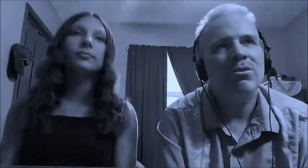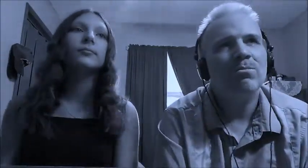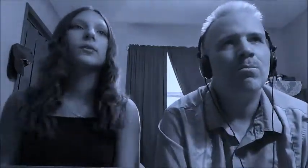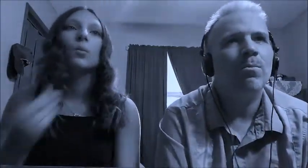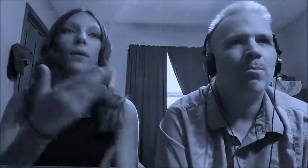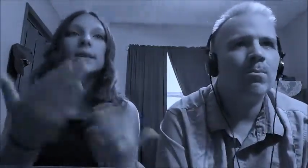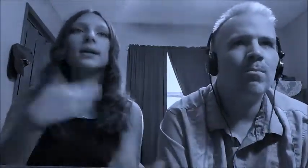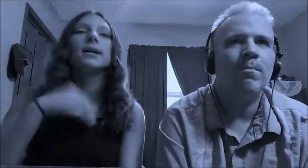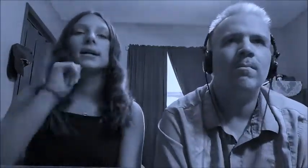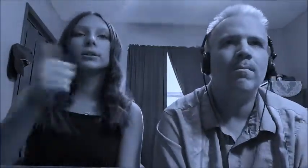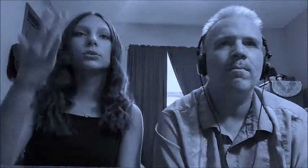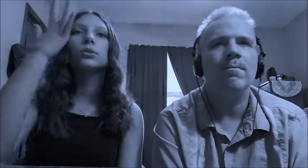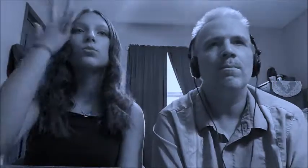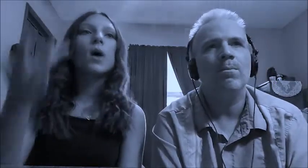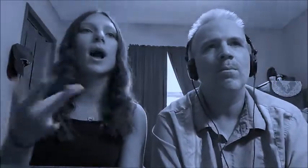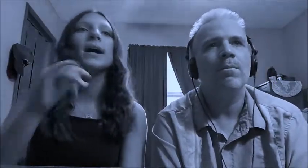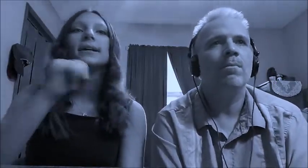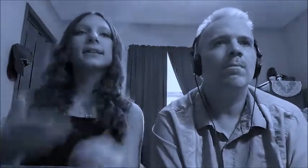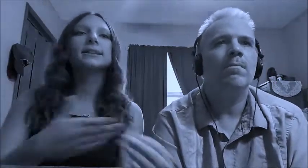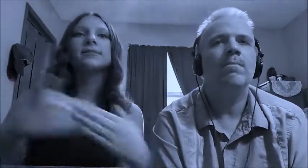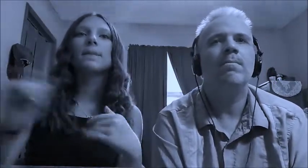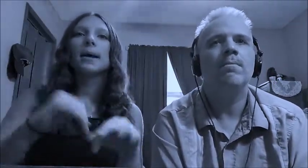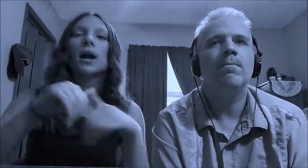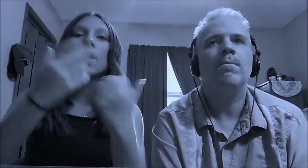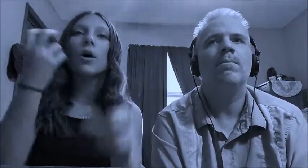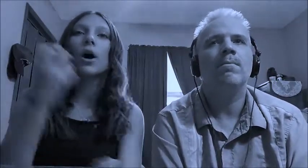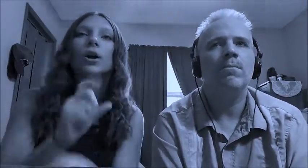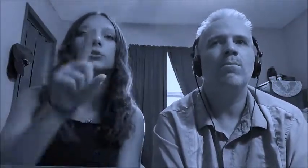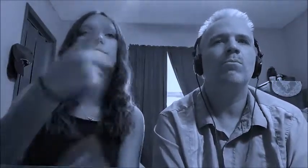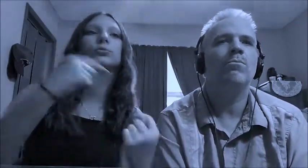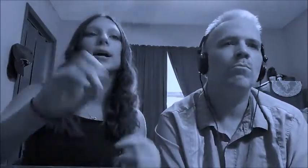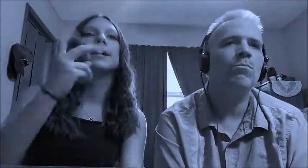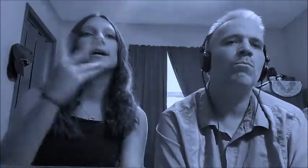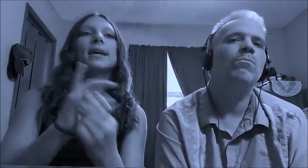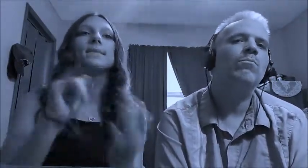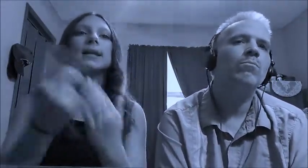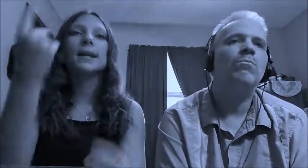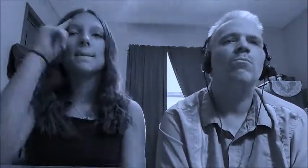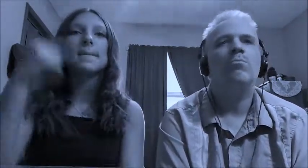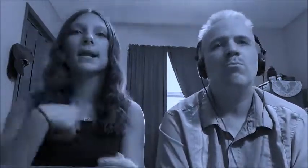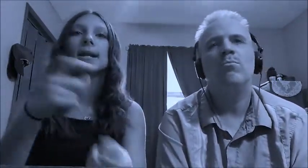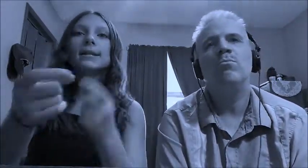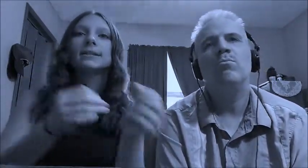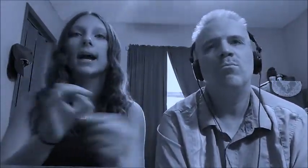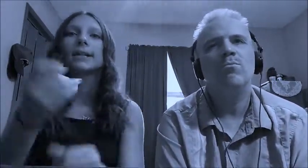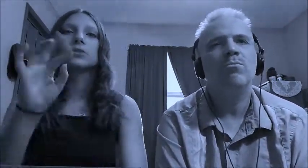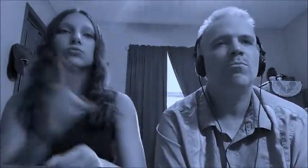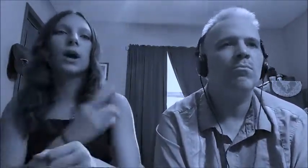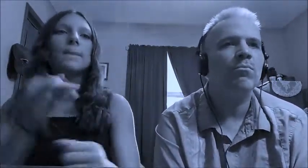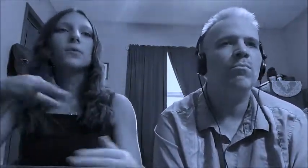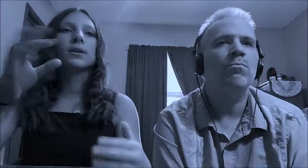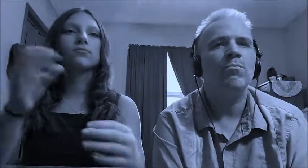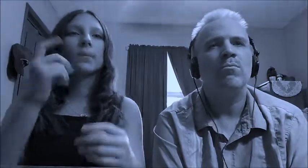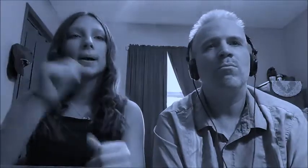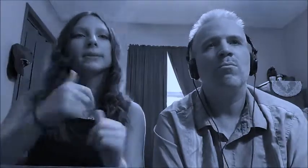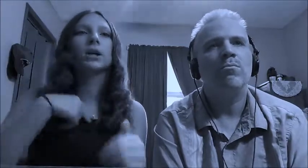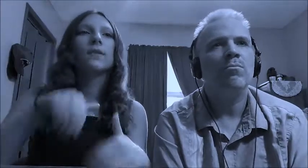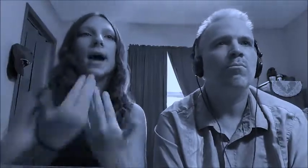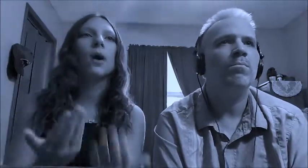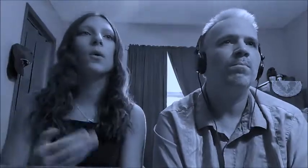One thing, I don't know why It doesn't even matter how hard you tried Keep that in mind, I designed this rhyme to remind myself how